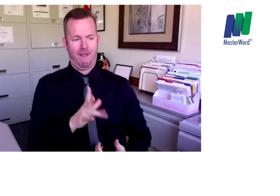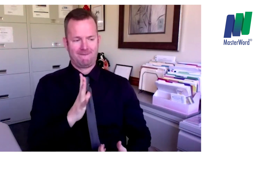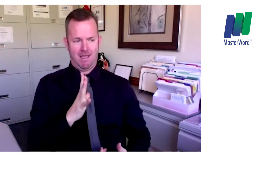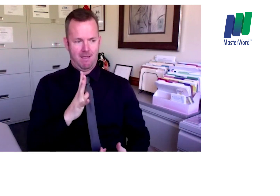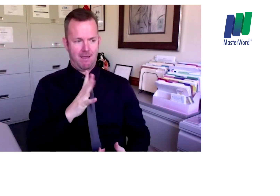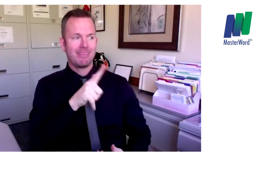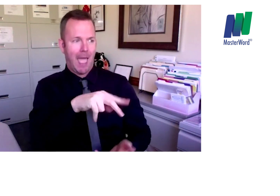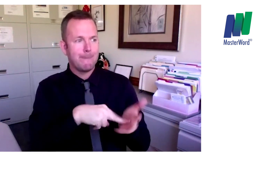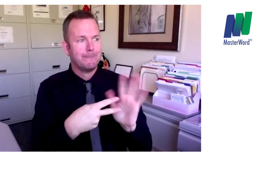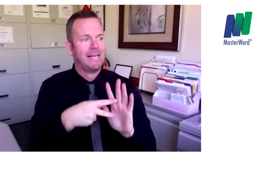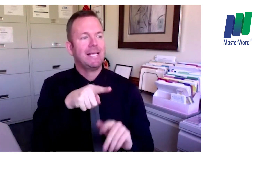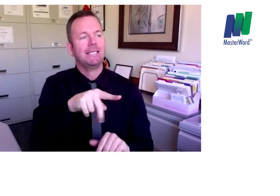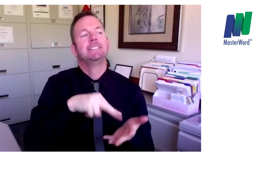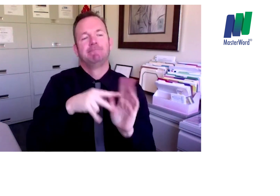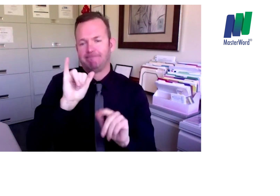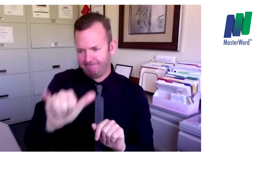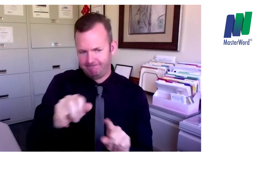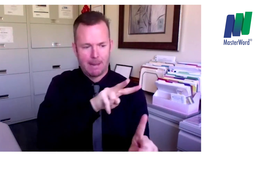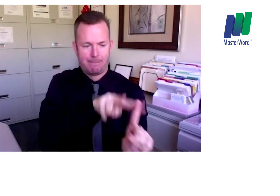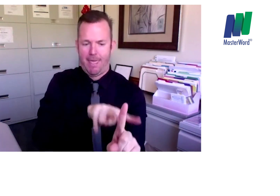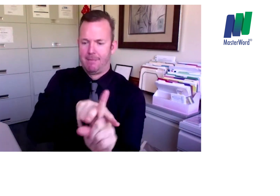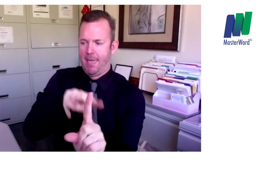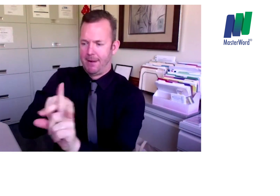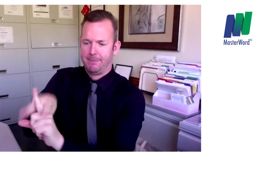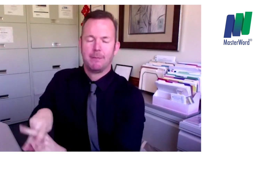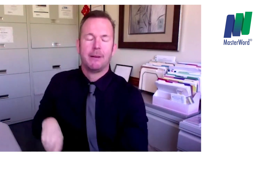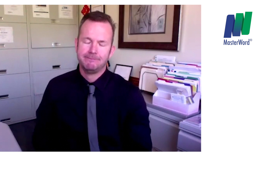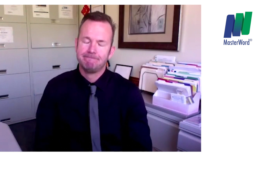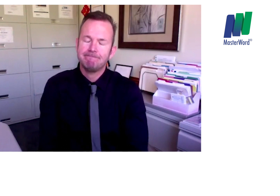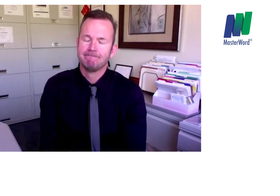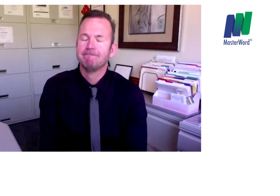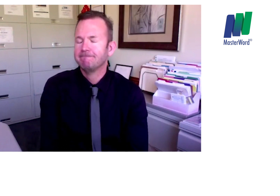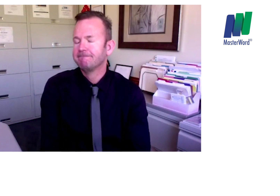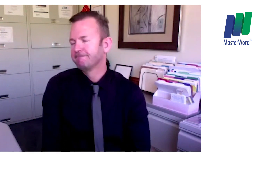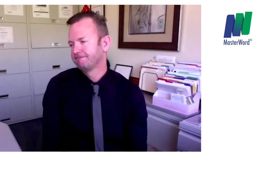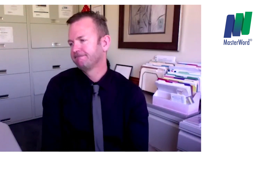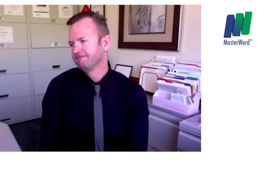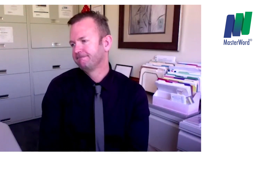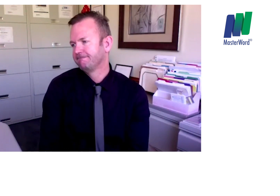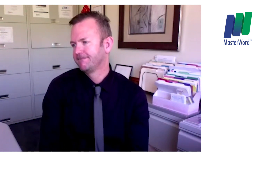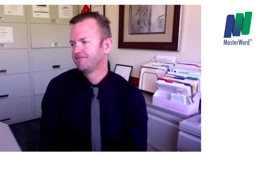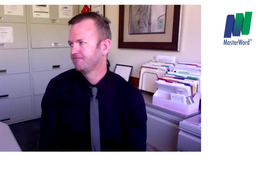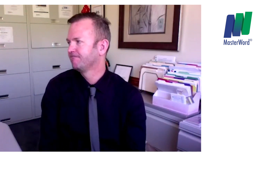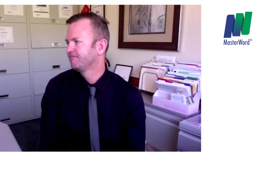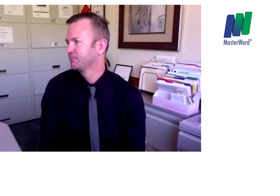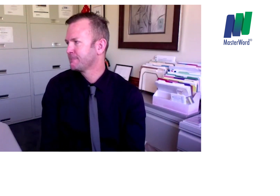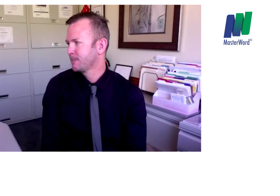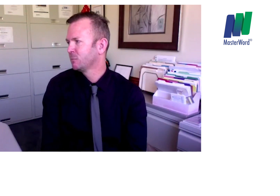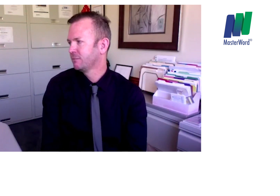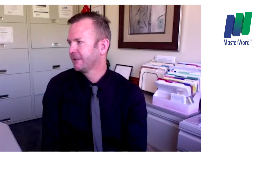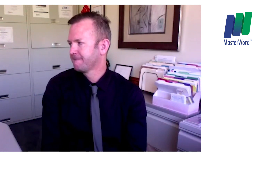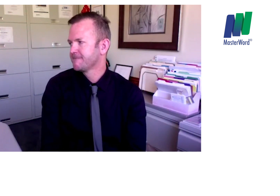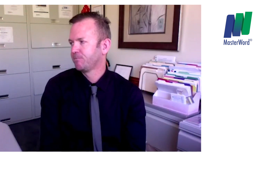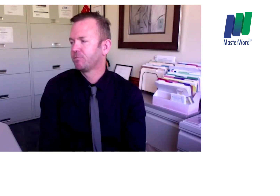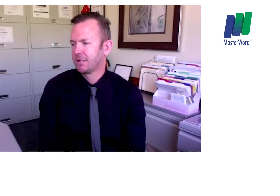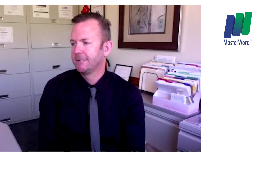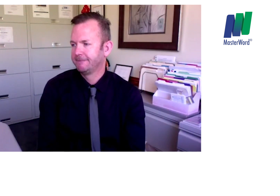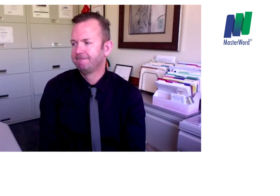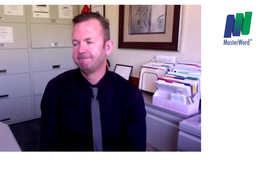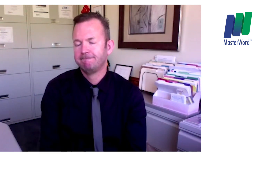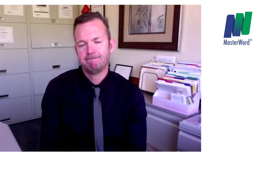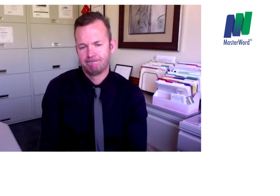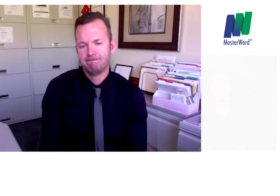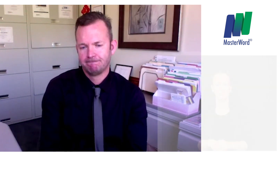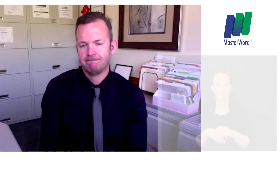an ideal opportunity for parents to take advantage of that opportunity and use those to apply to general communication they